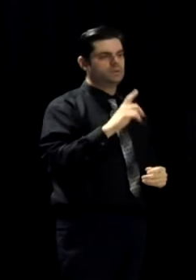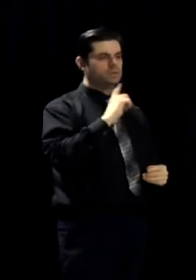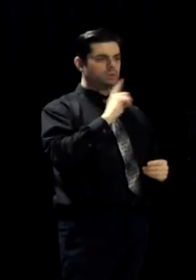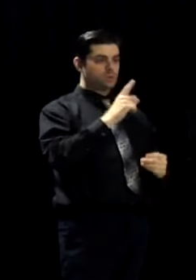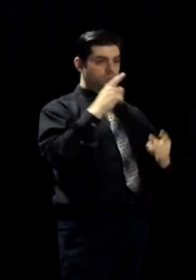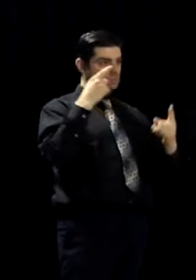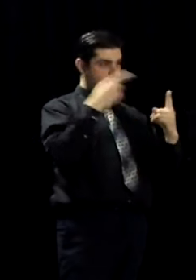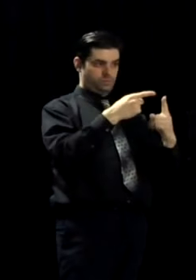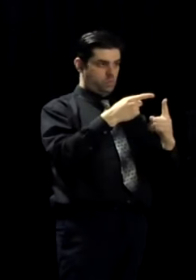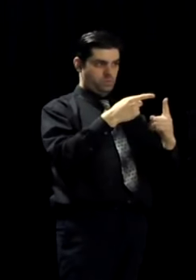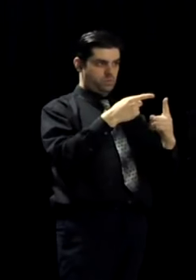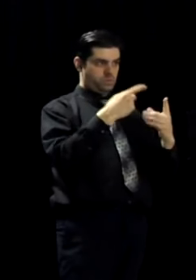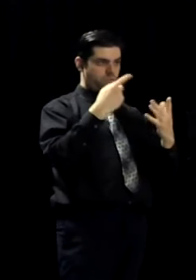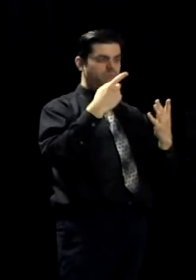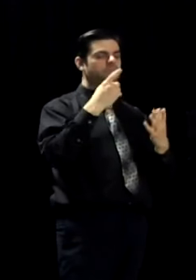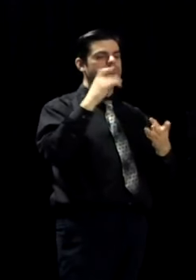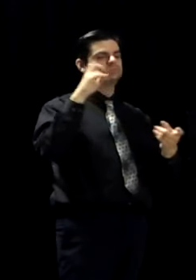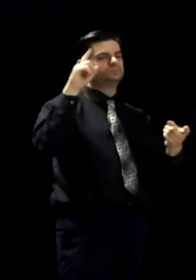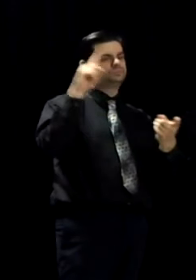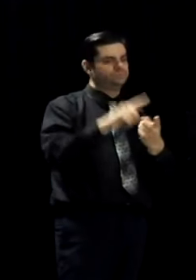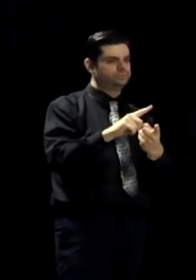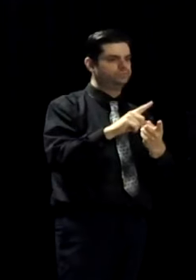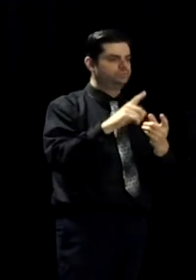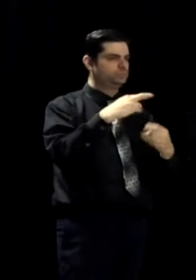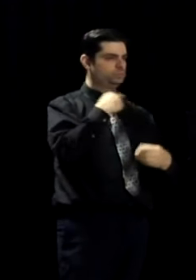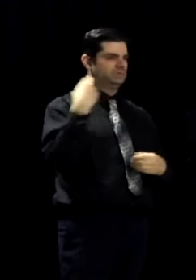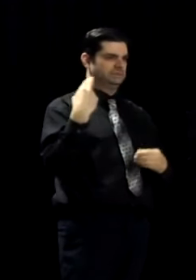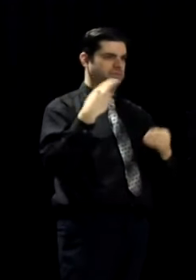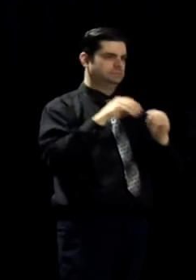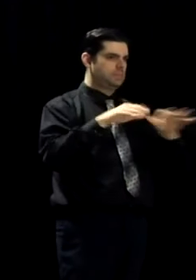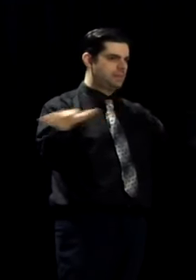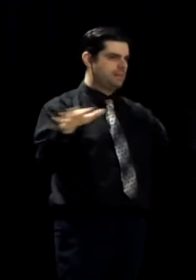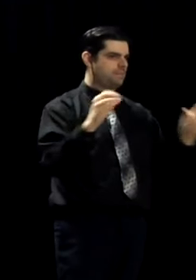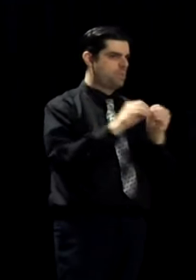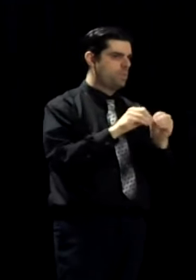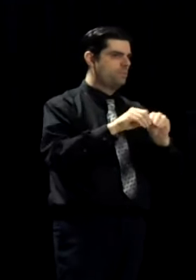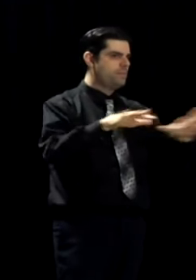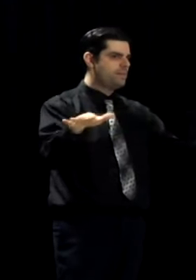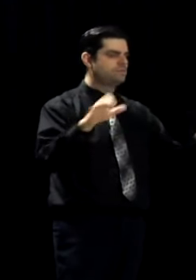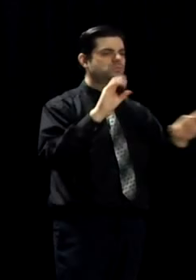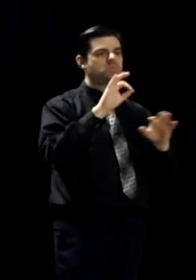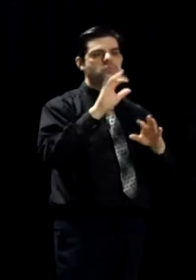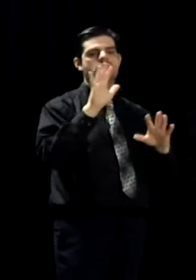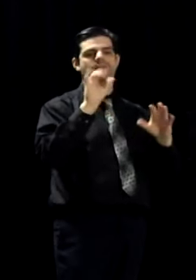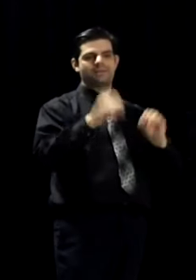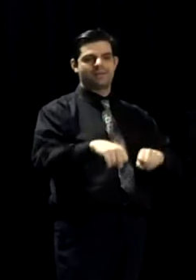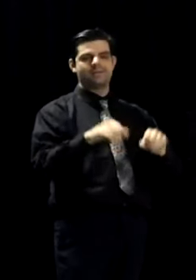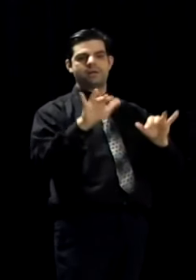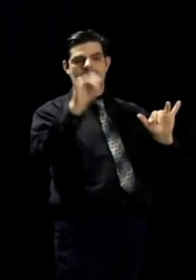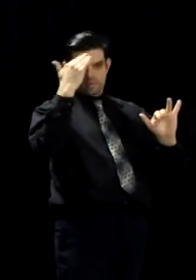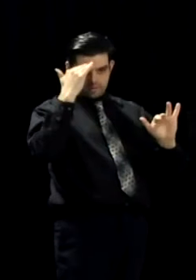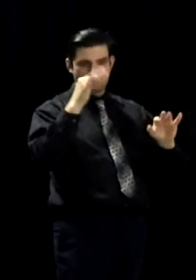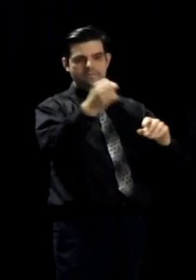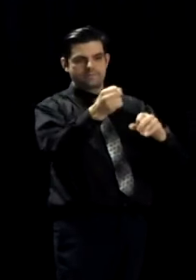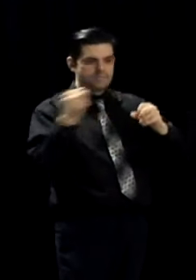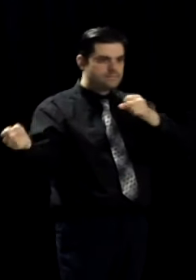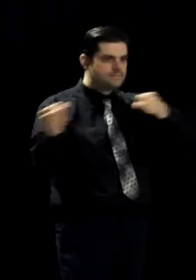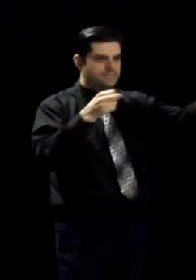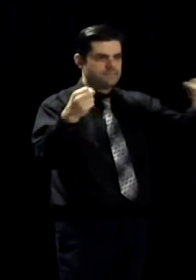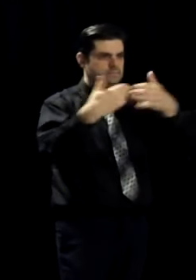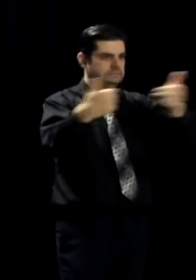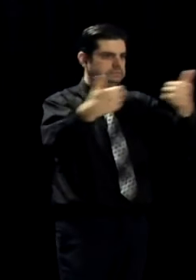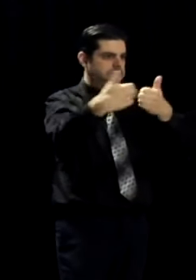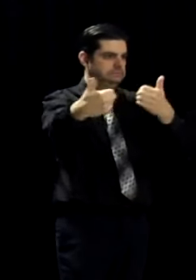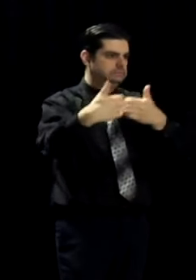What would have happened if we aren't doing this? Our cases would look lower, but 2 months, 3 months from now, there would be